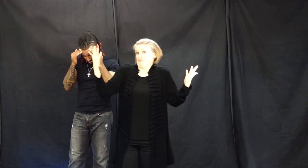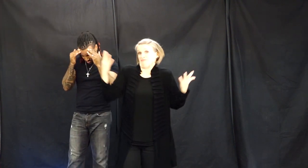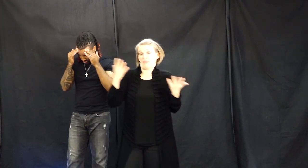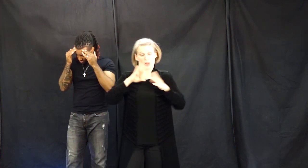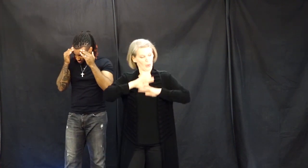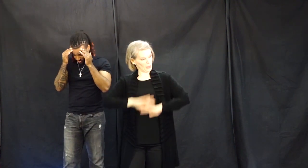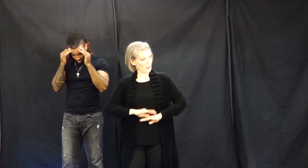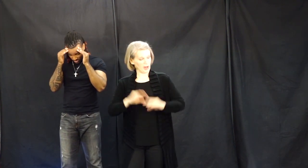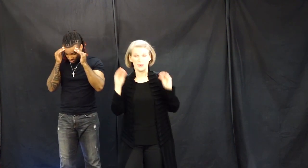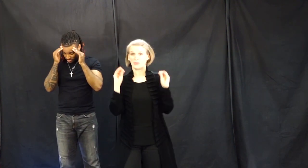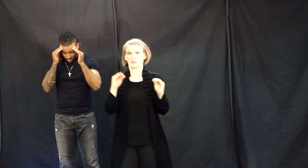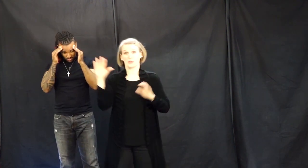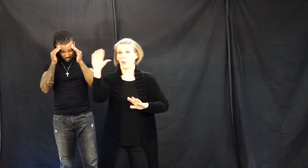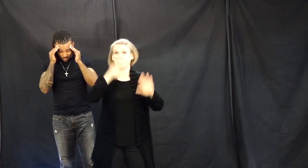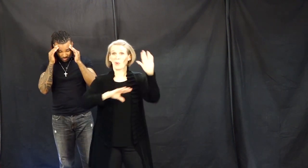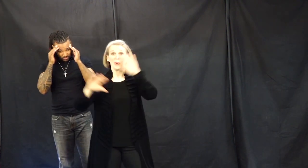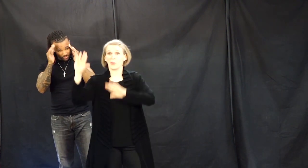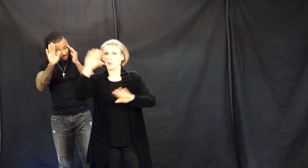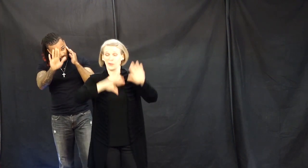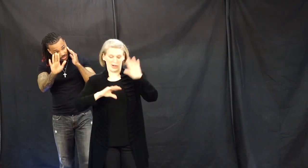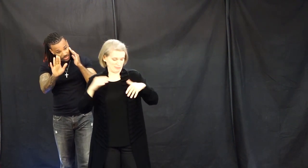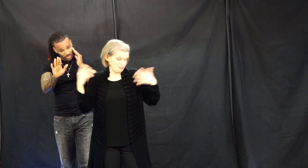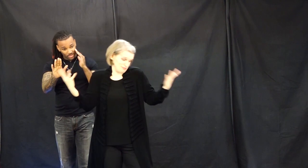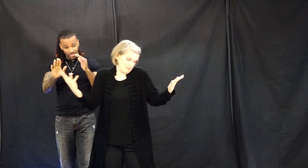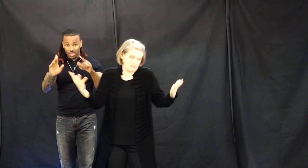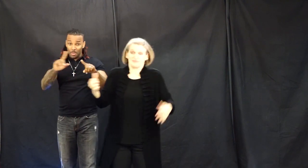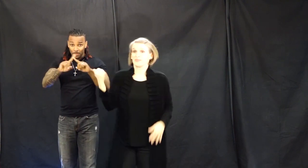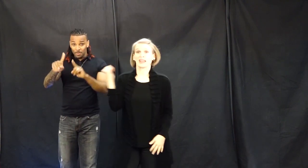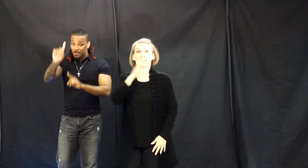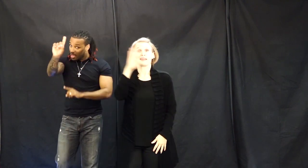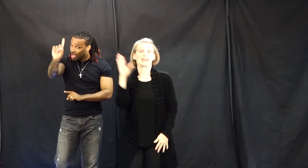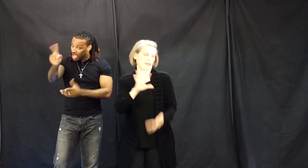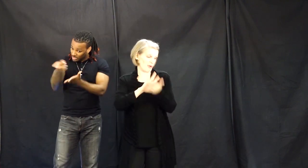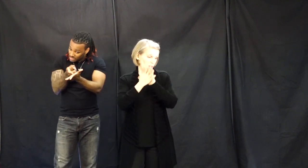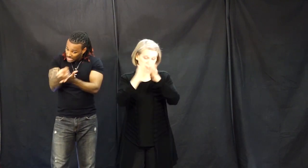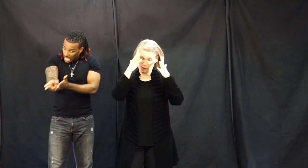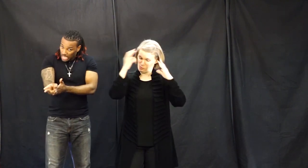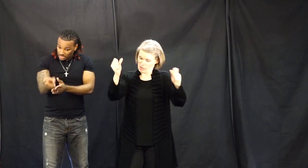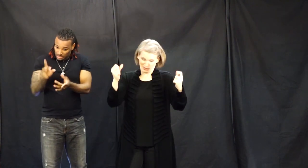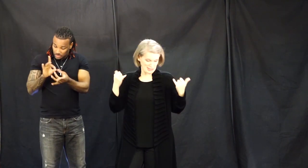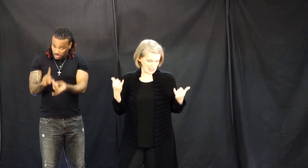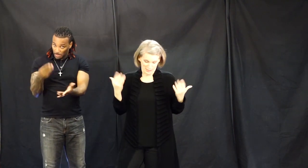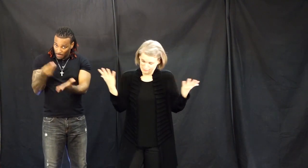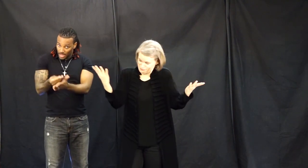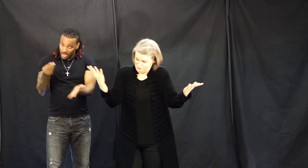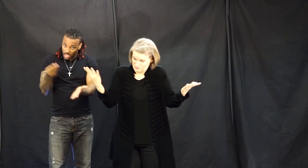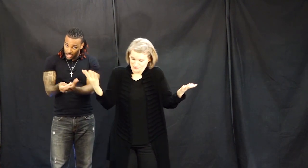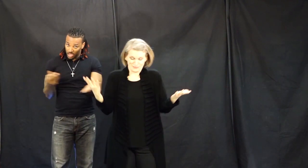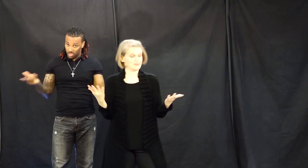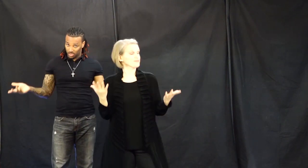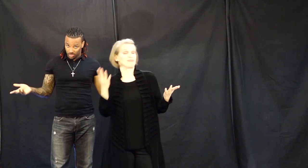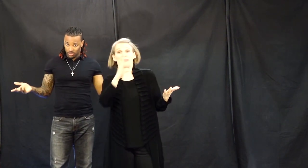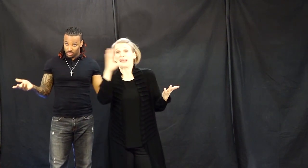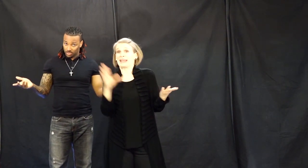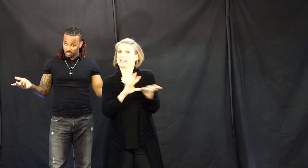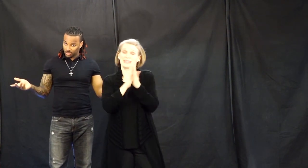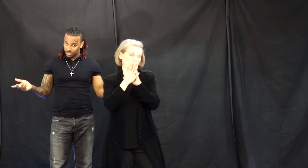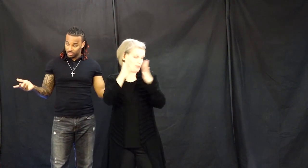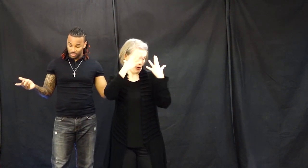about. That's one less thing to worry about. Hey, at least he was honest with our money. Never gonna